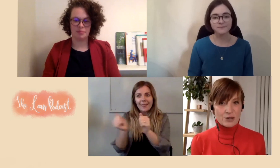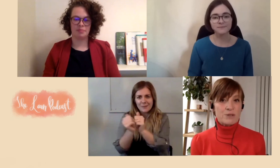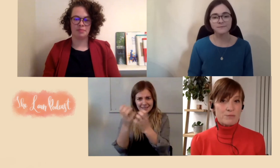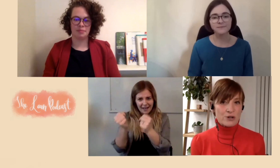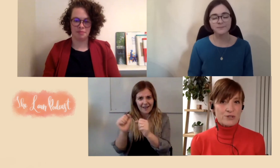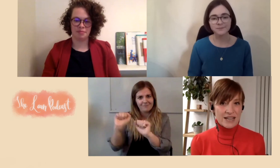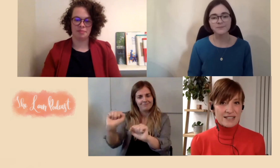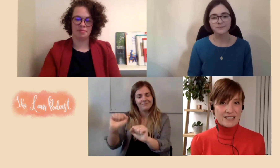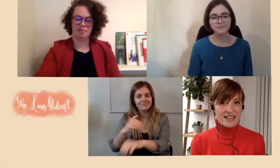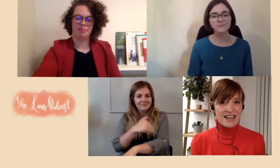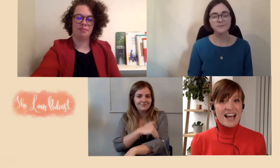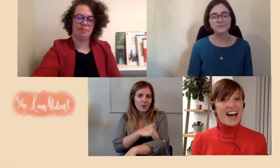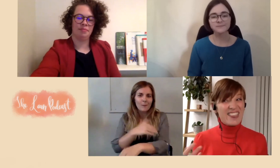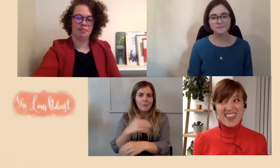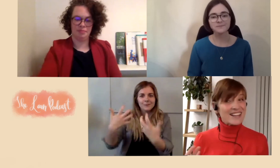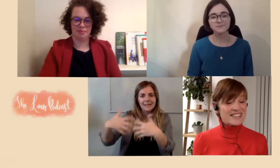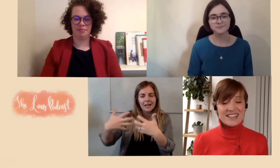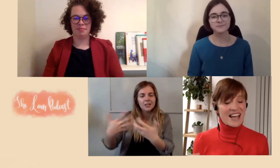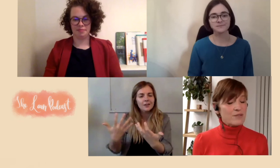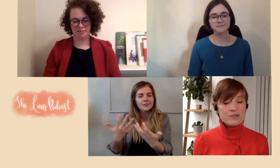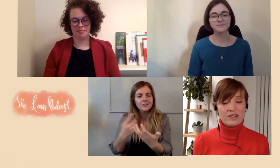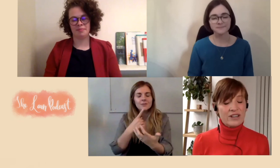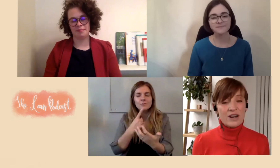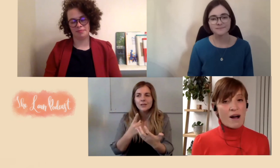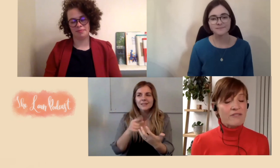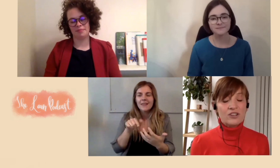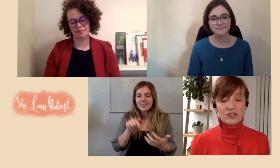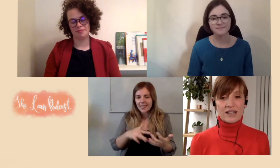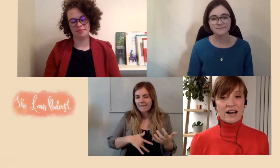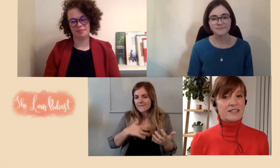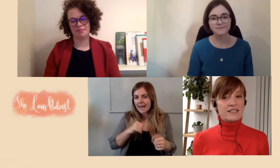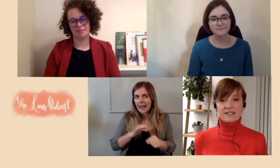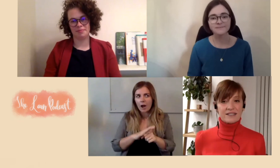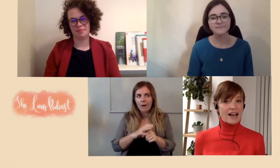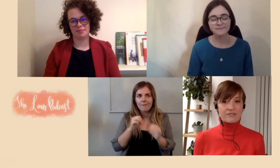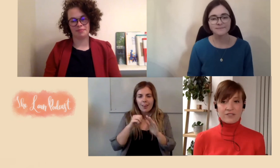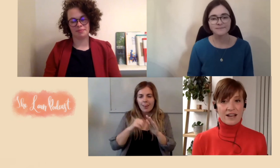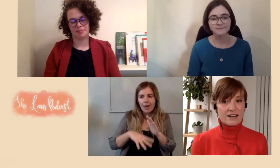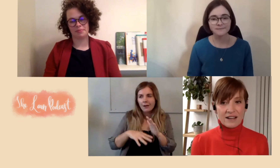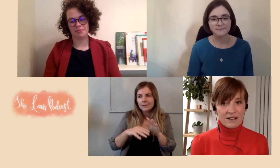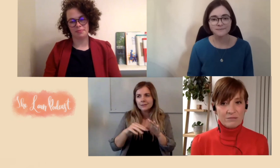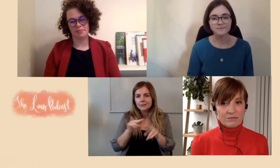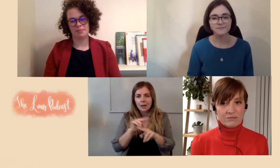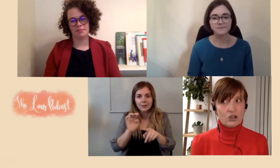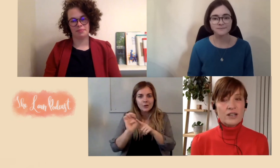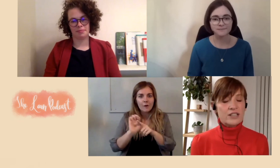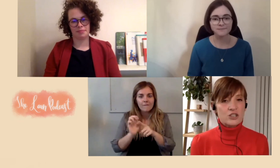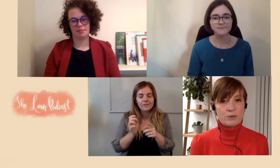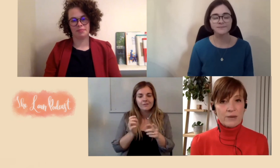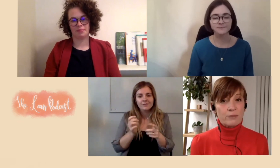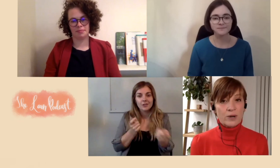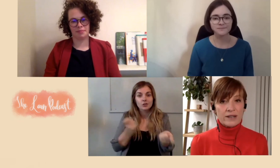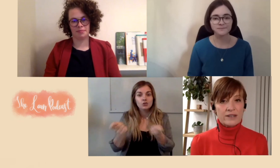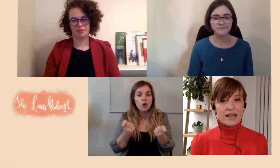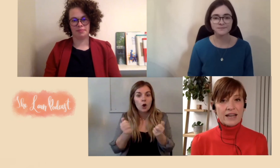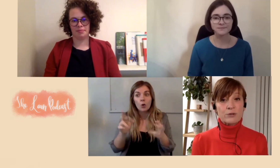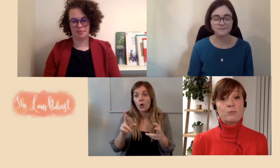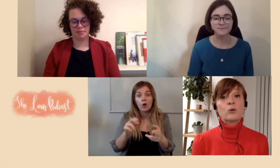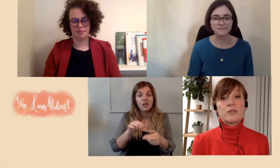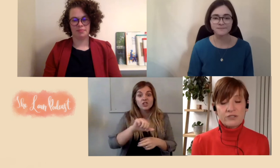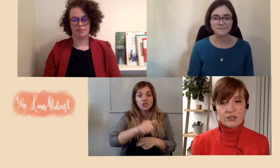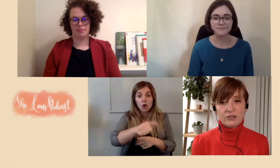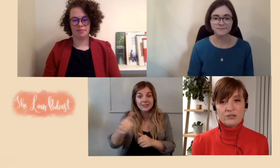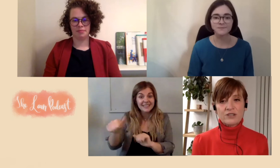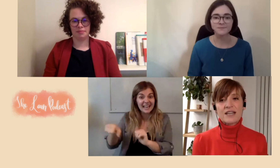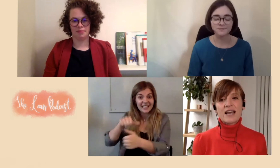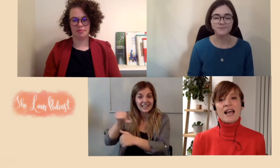of issues that we would have face to face becomes more of an issue online. And I think it's important